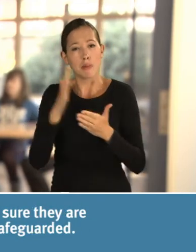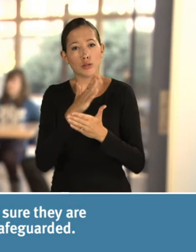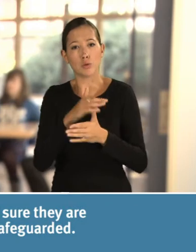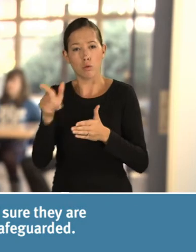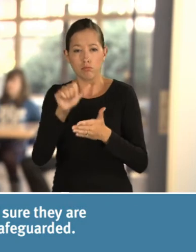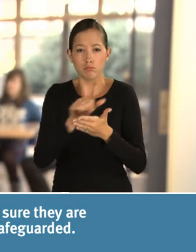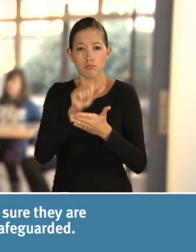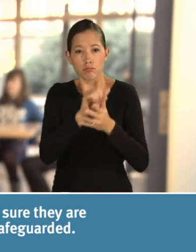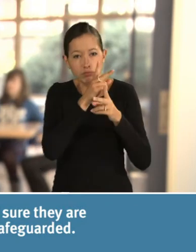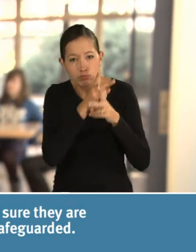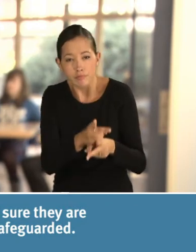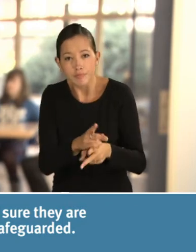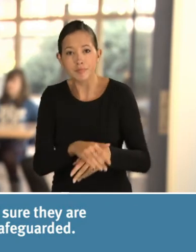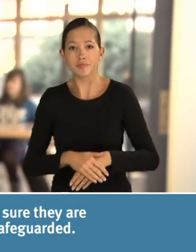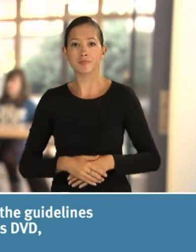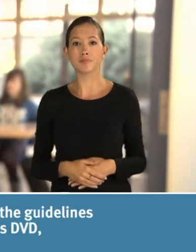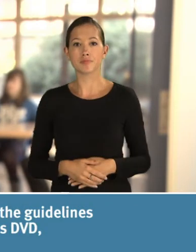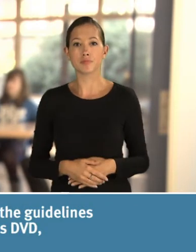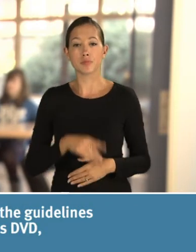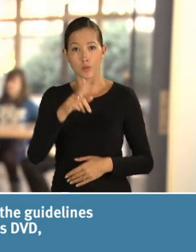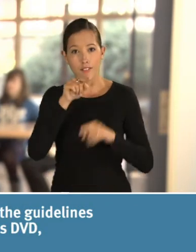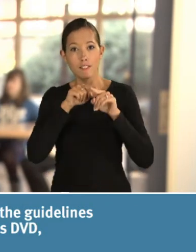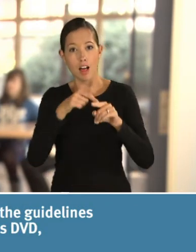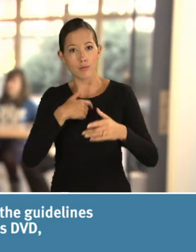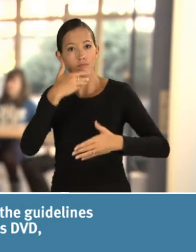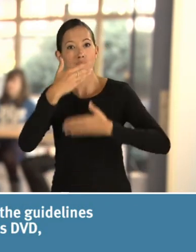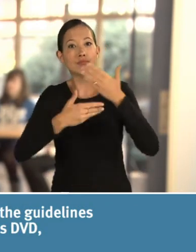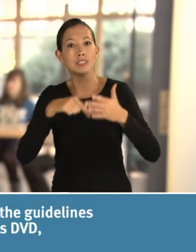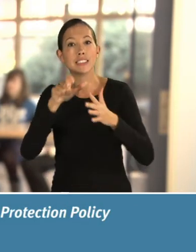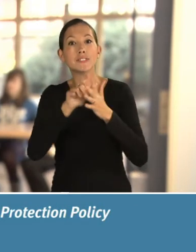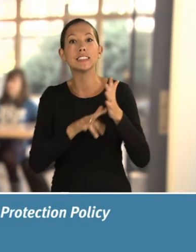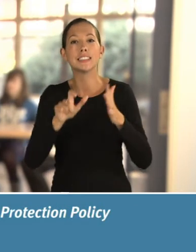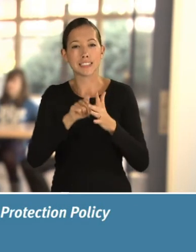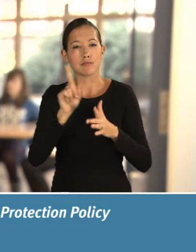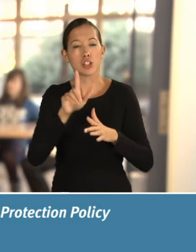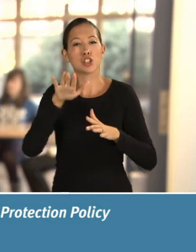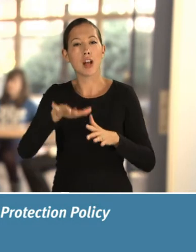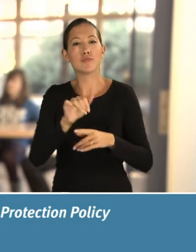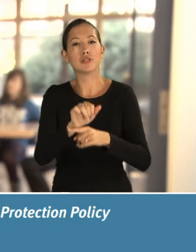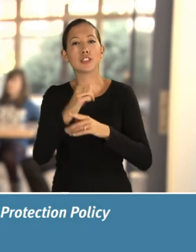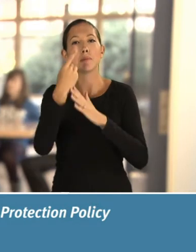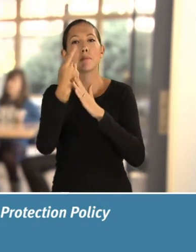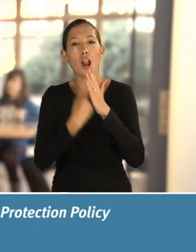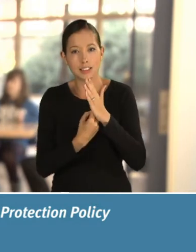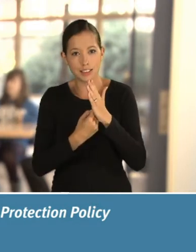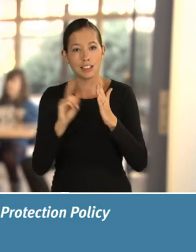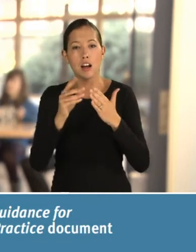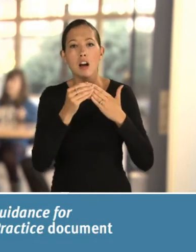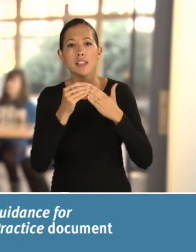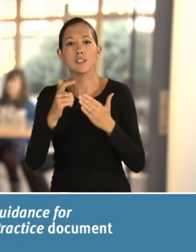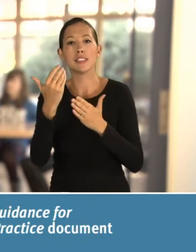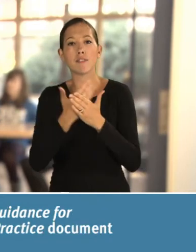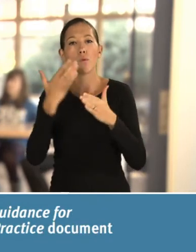sure they're properly safeguarded. By following the guidelines in this DVD, the NDCS Child Protection Policy